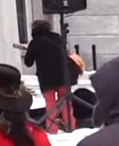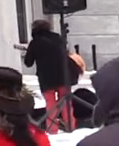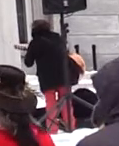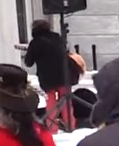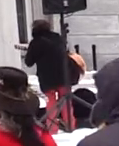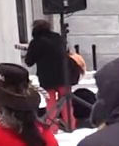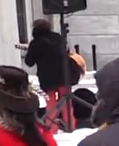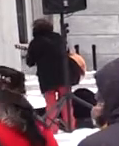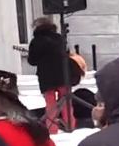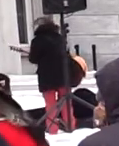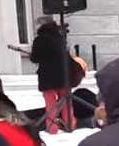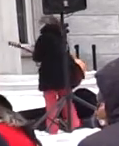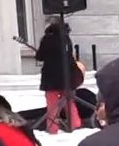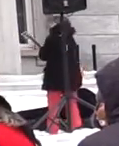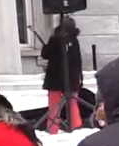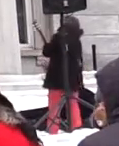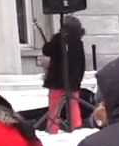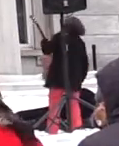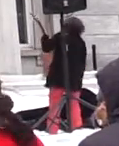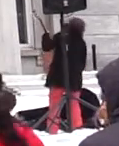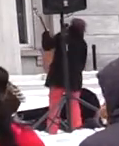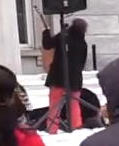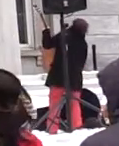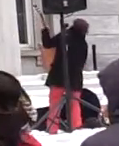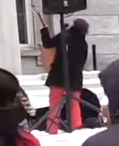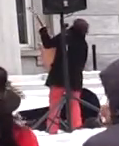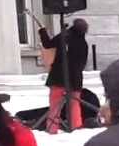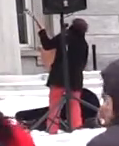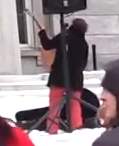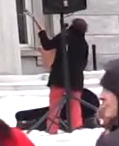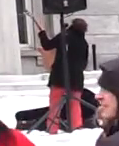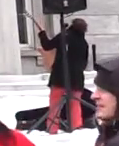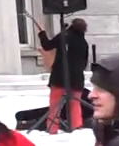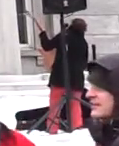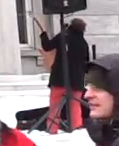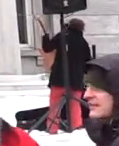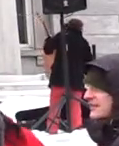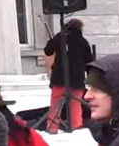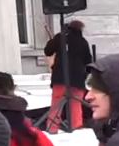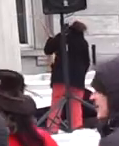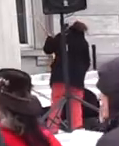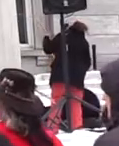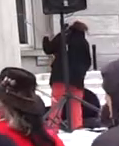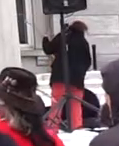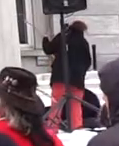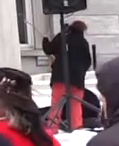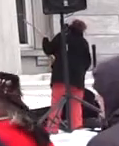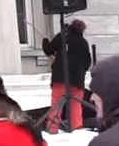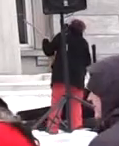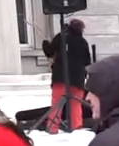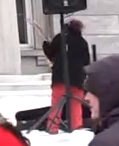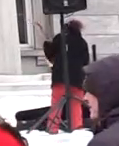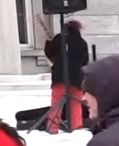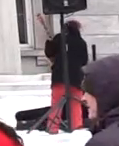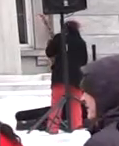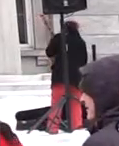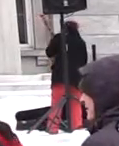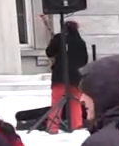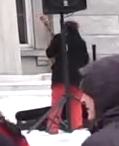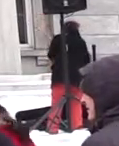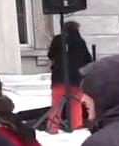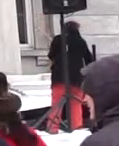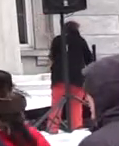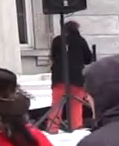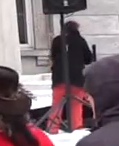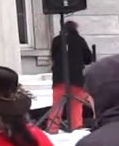I know at least one person out here will say, again? Yeah. There it is. Thank you, Christine, for that. I work